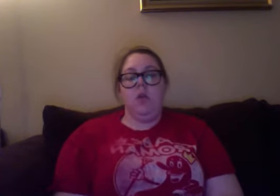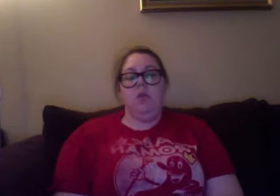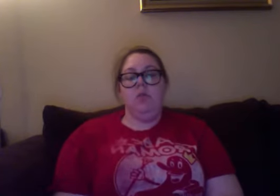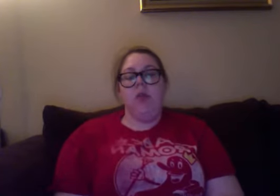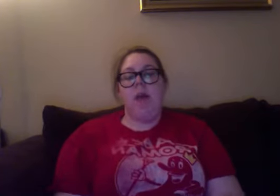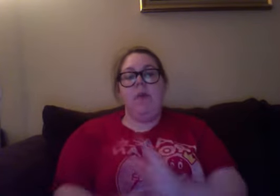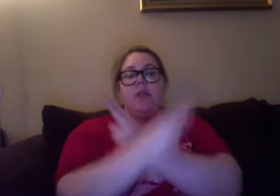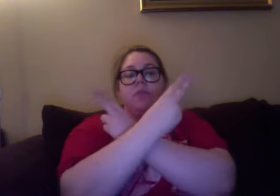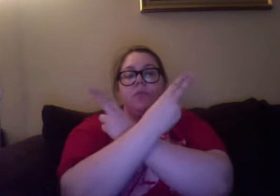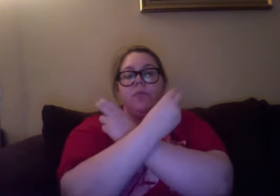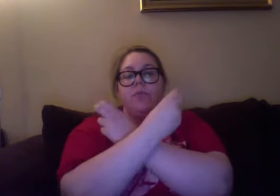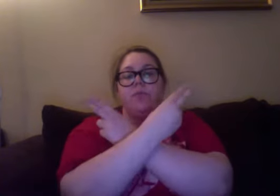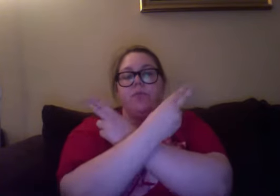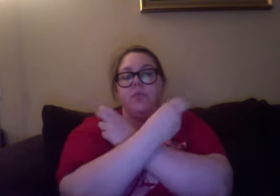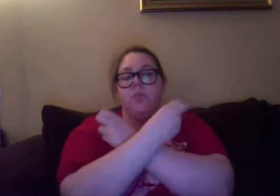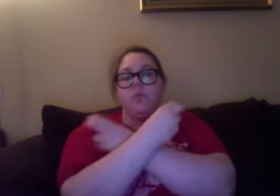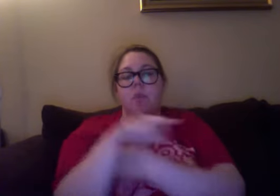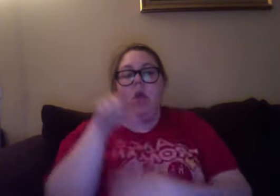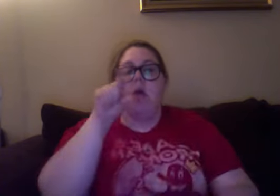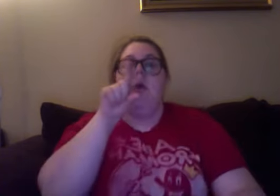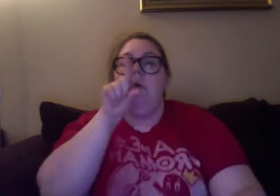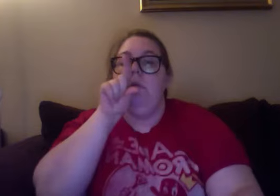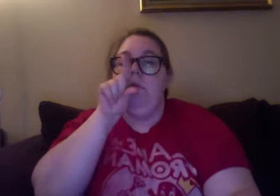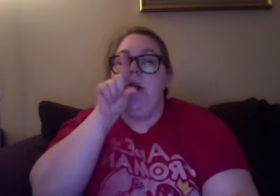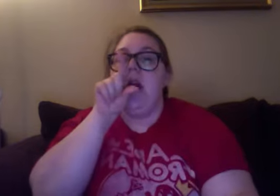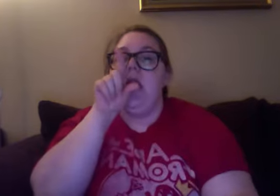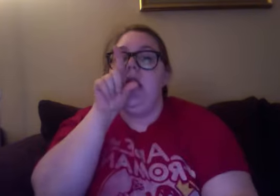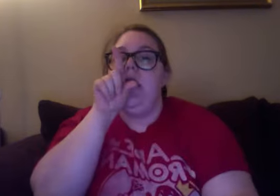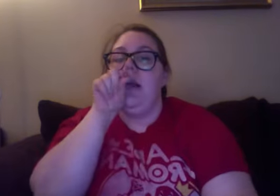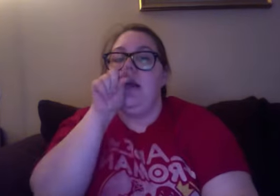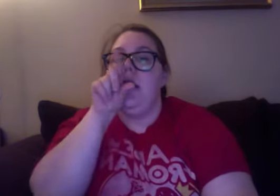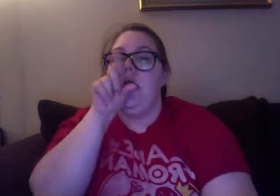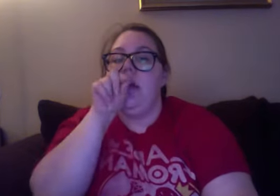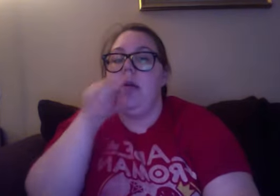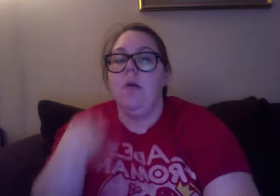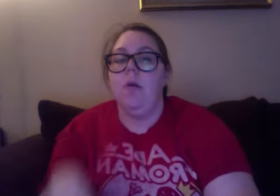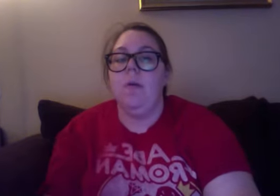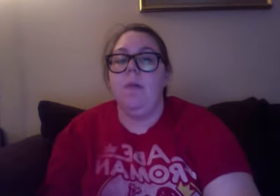rabbit, bird,